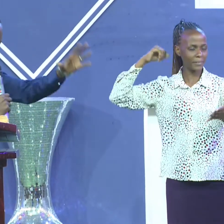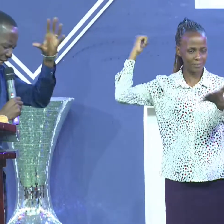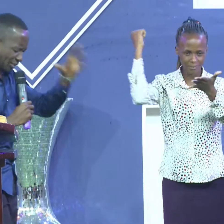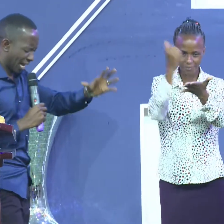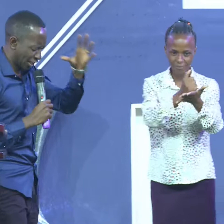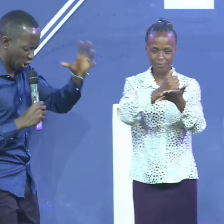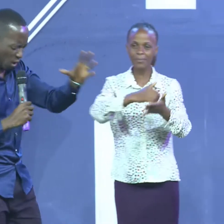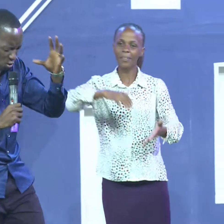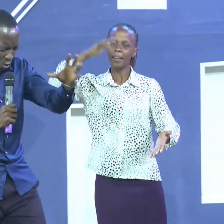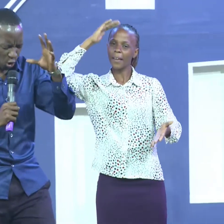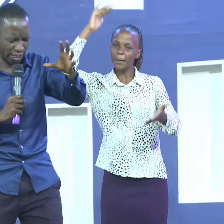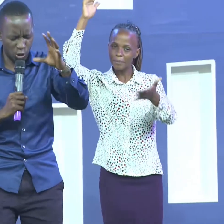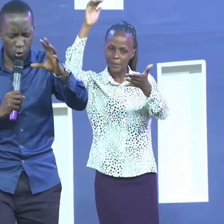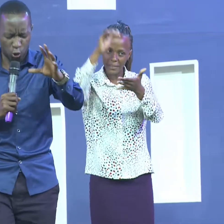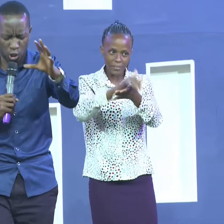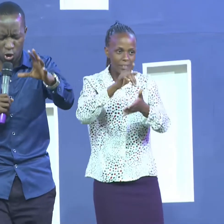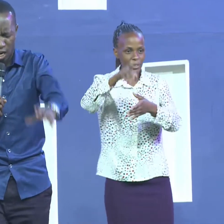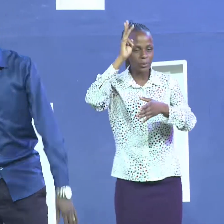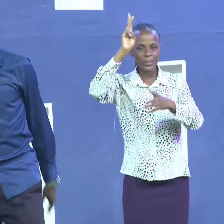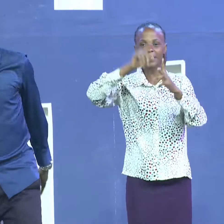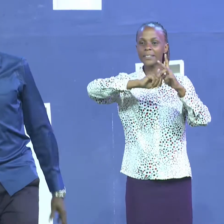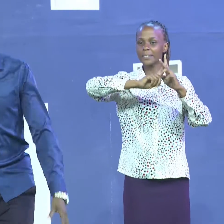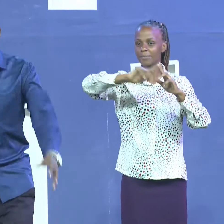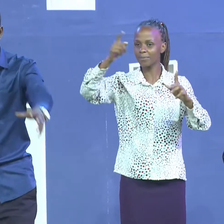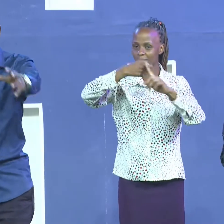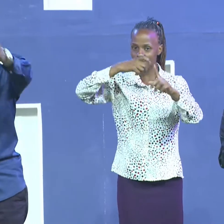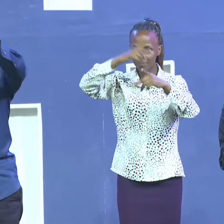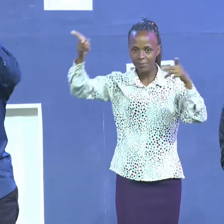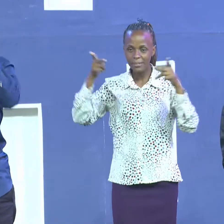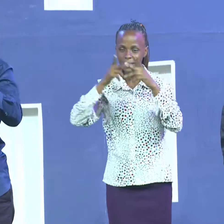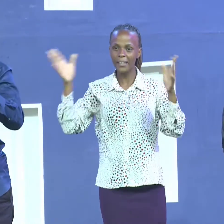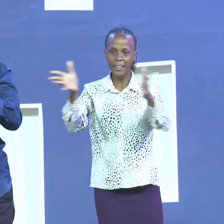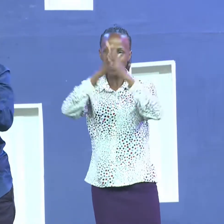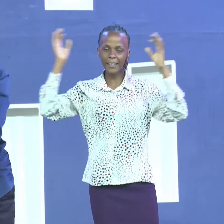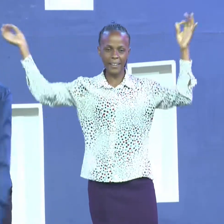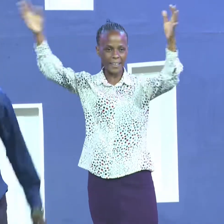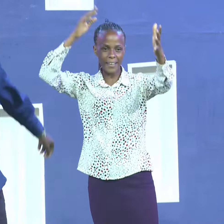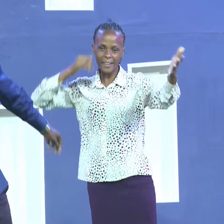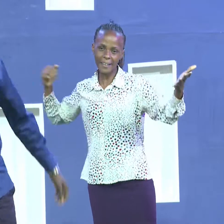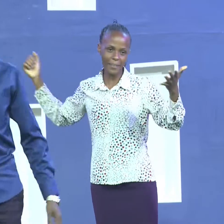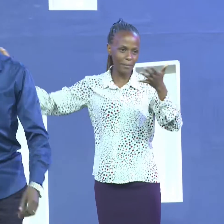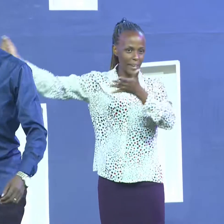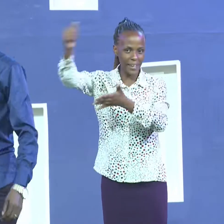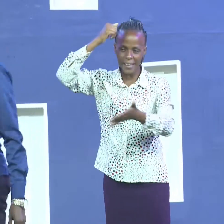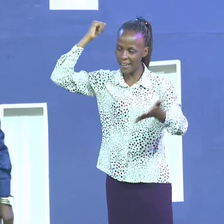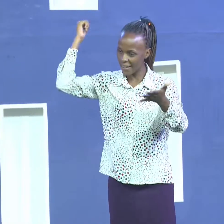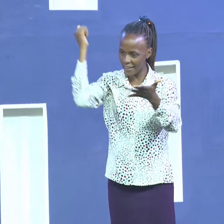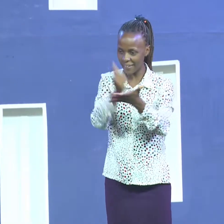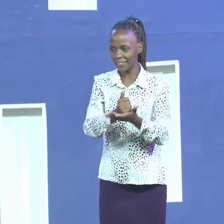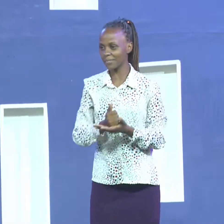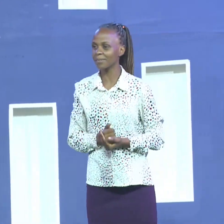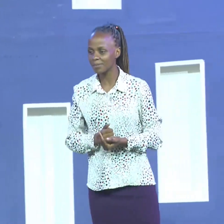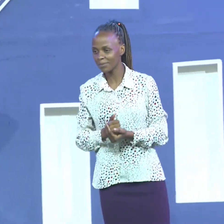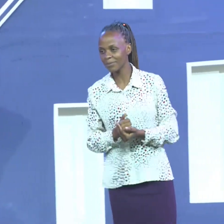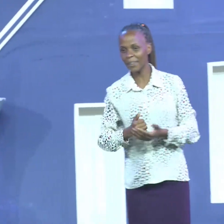amen. Mokiriza nti walo wagendo kutoloka. Believing that you're going to escape from something. Hallelujah. Amen.